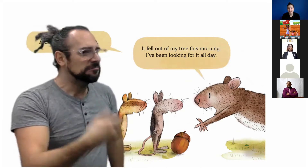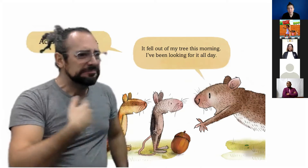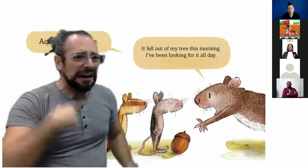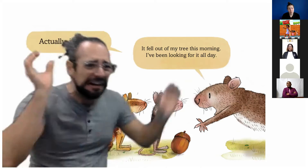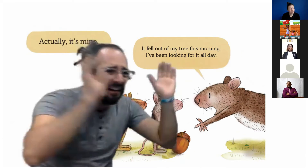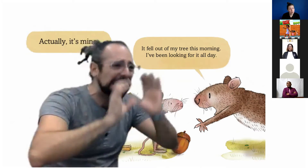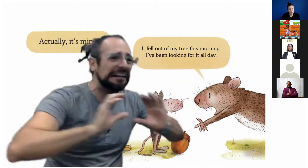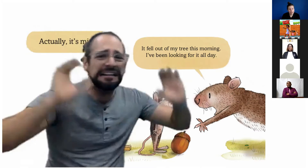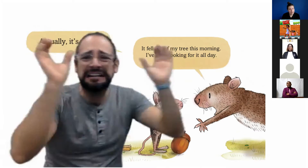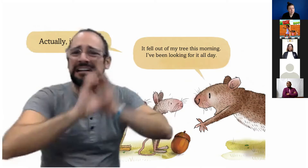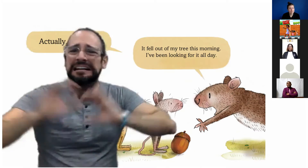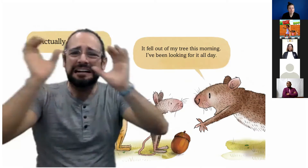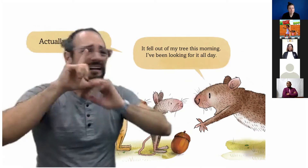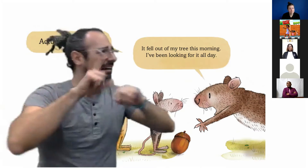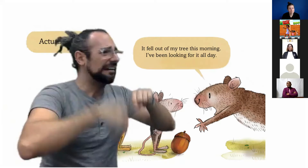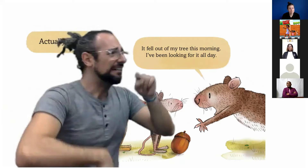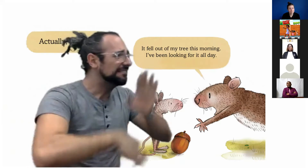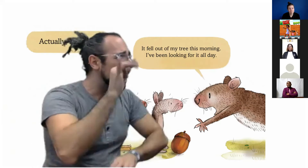I've been looking for it all day.